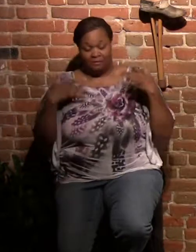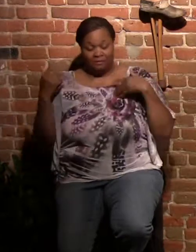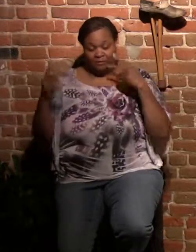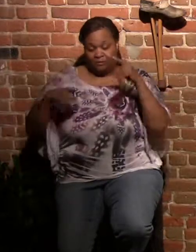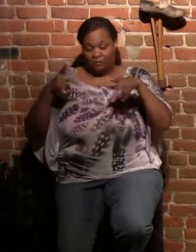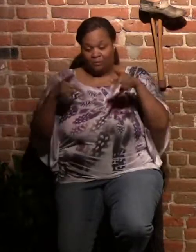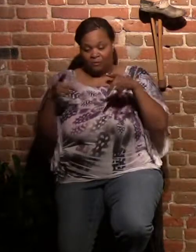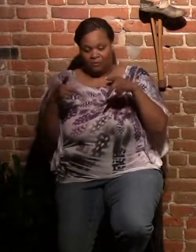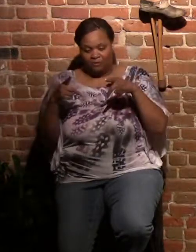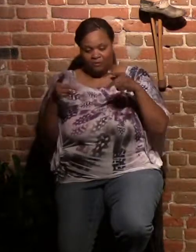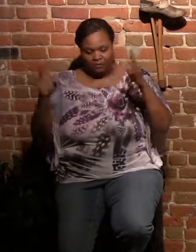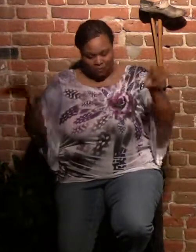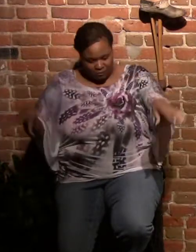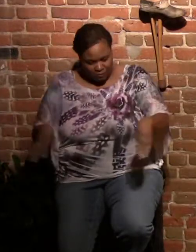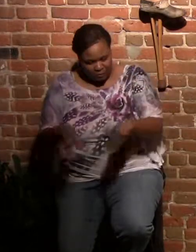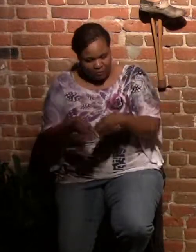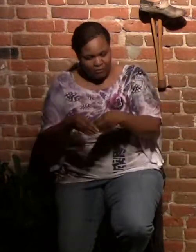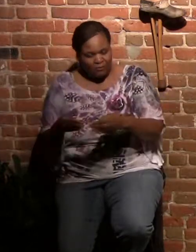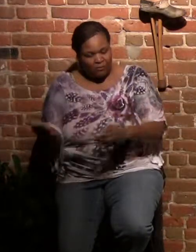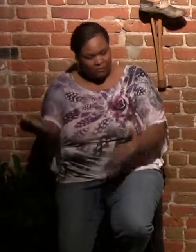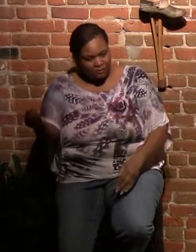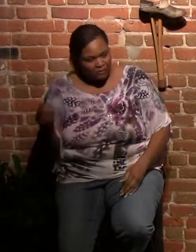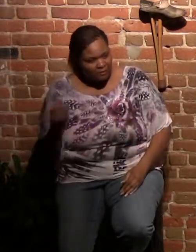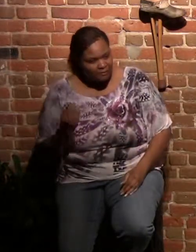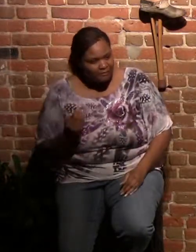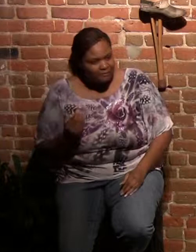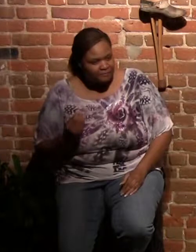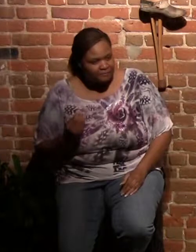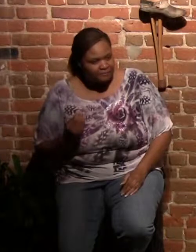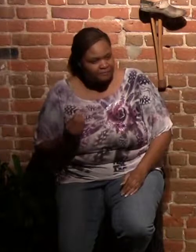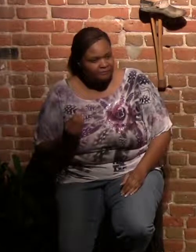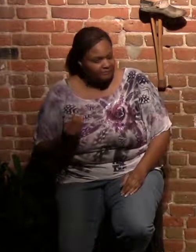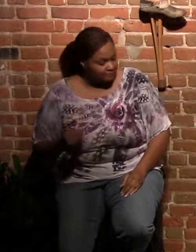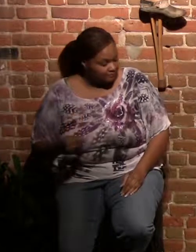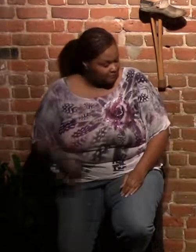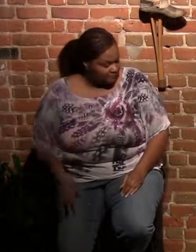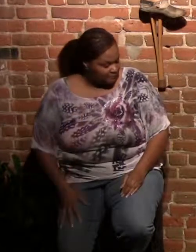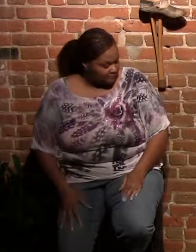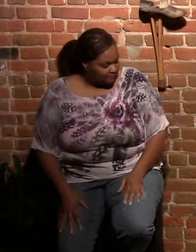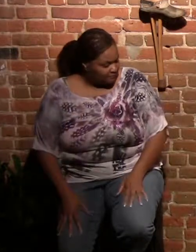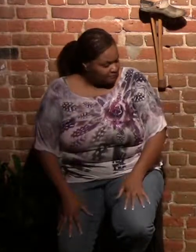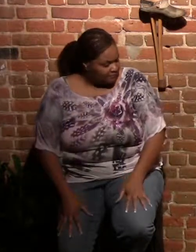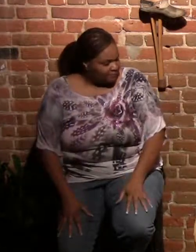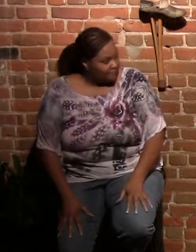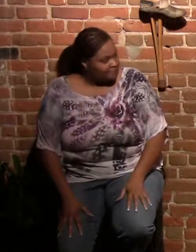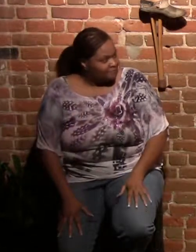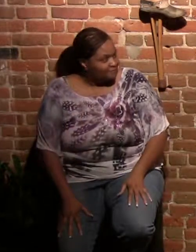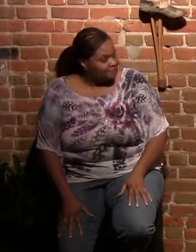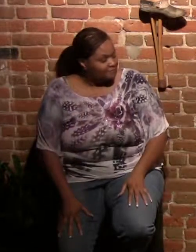part of this are going to tell their stories with you tonight. And I do,